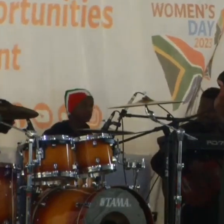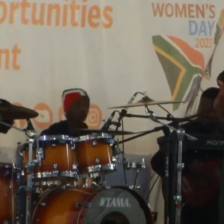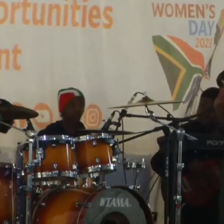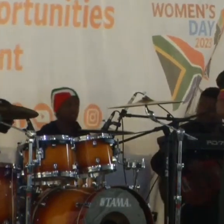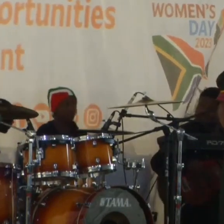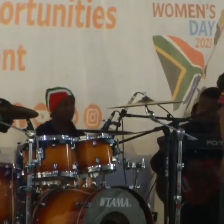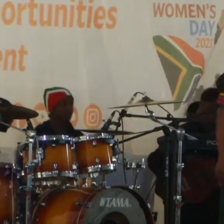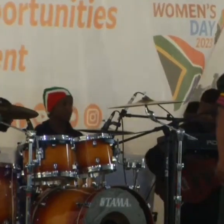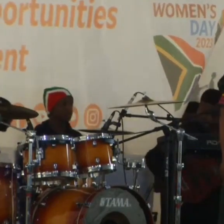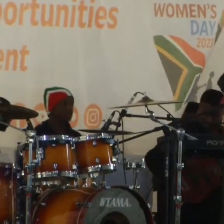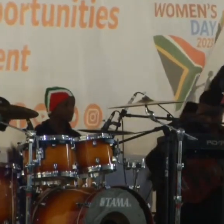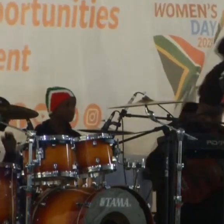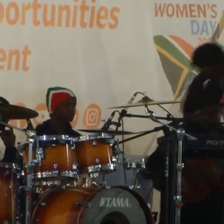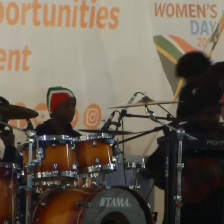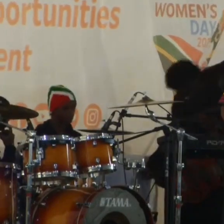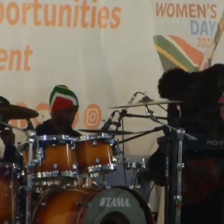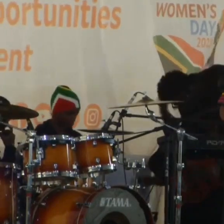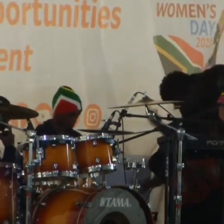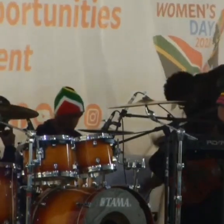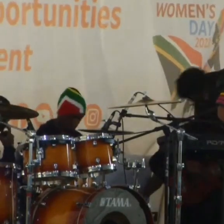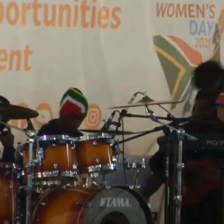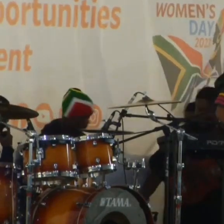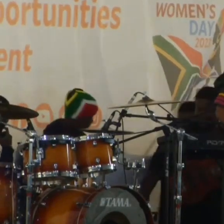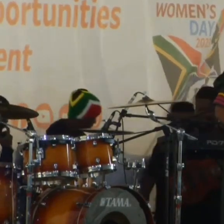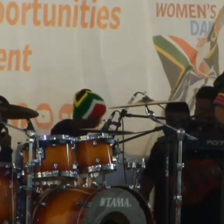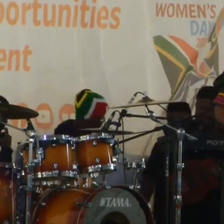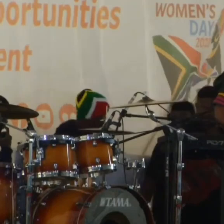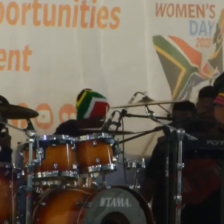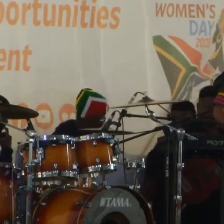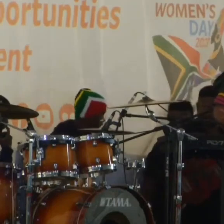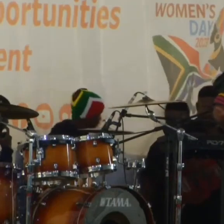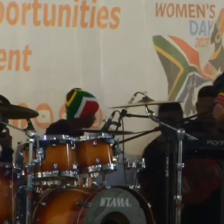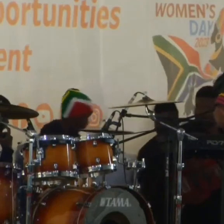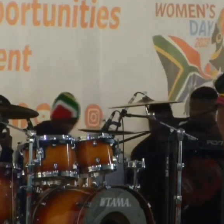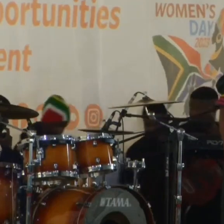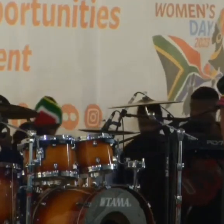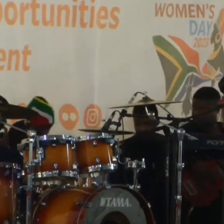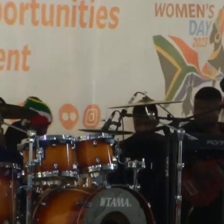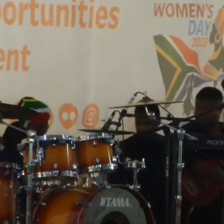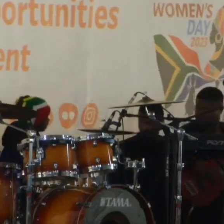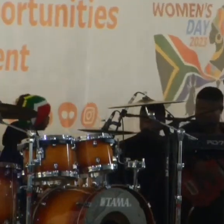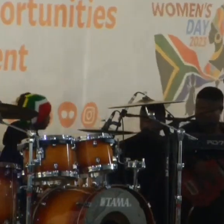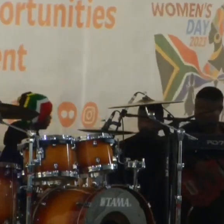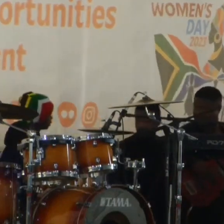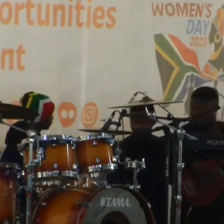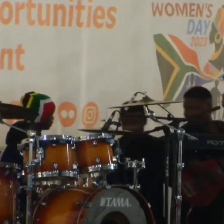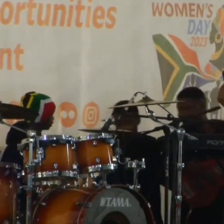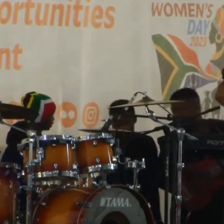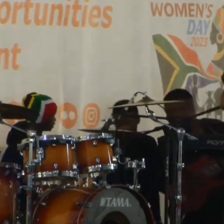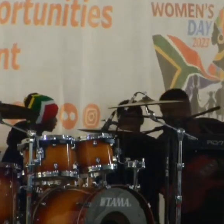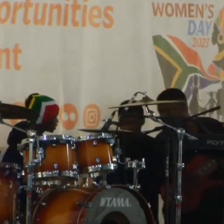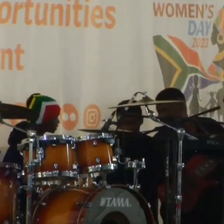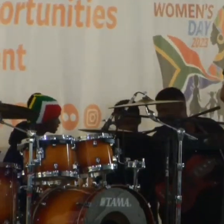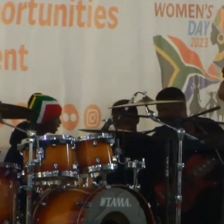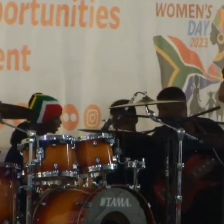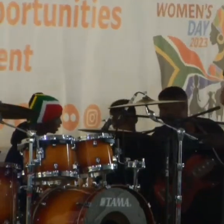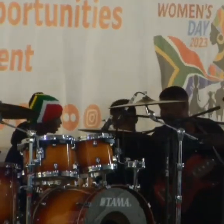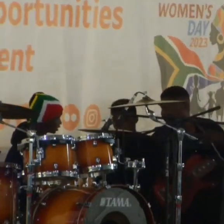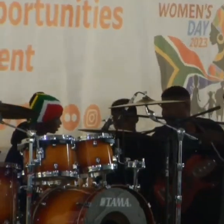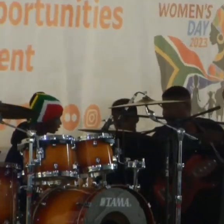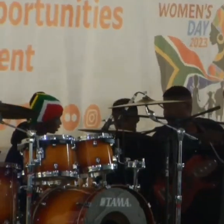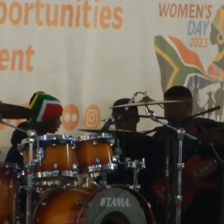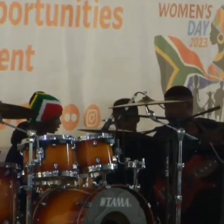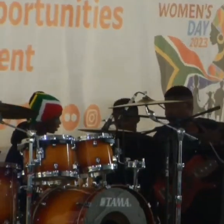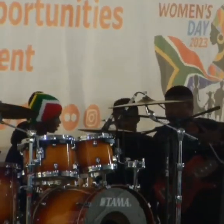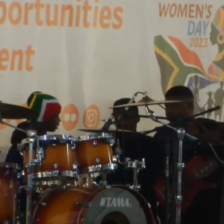I am born of warrior women of fortitude. Those whose names are